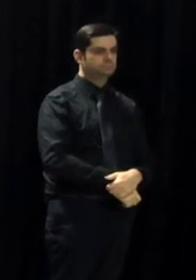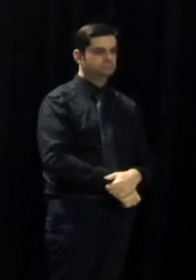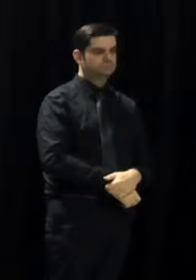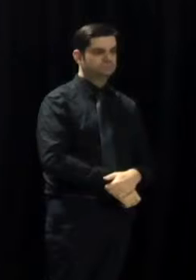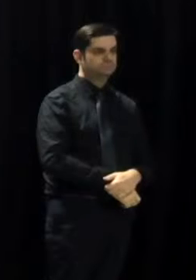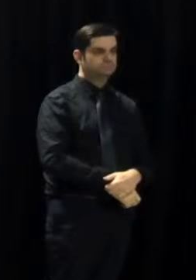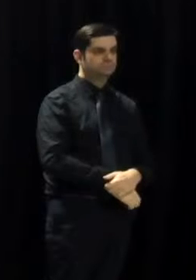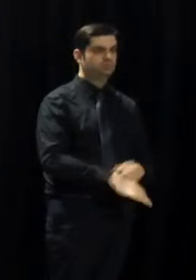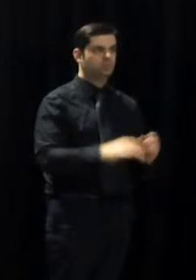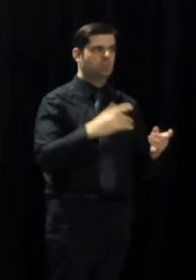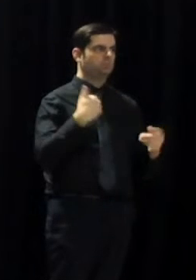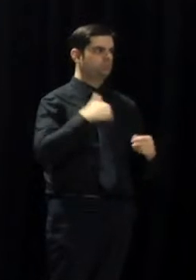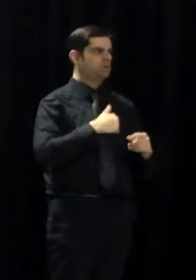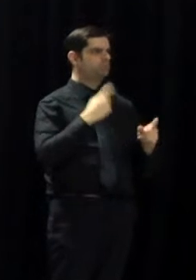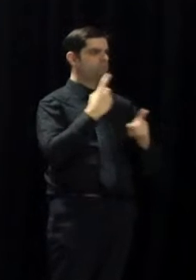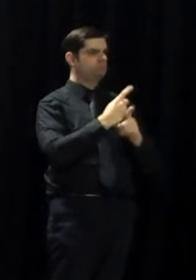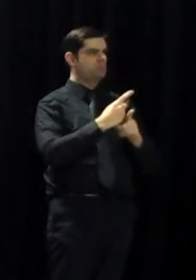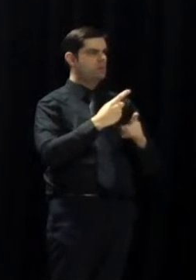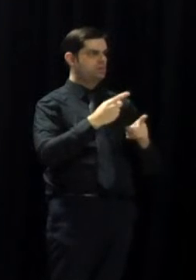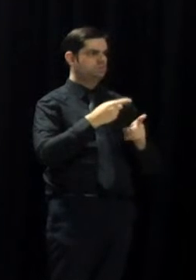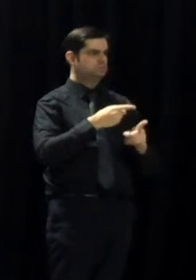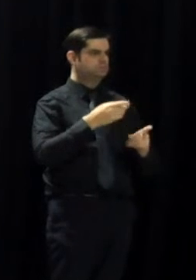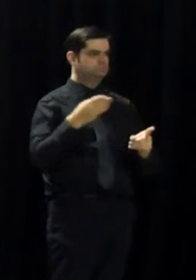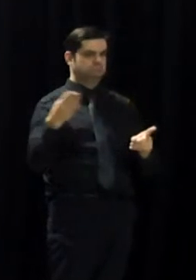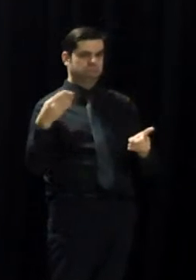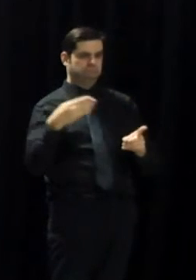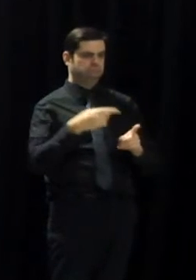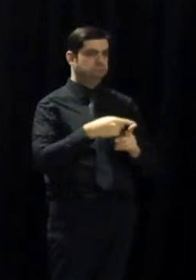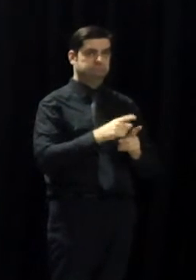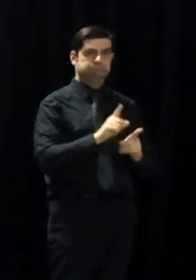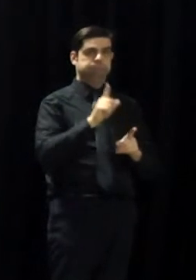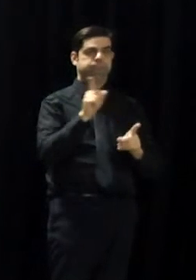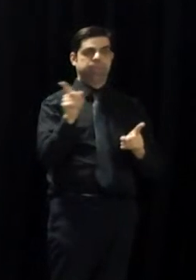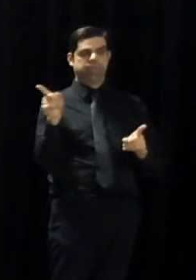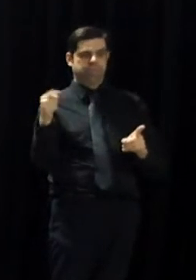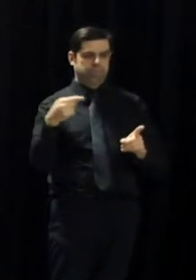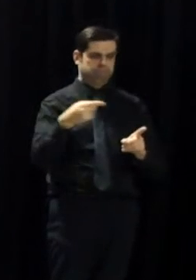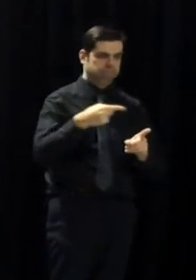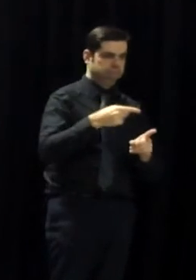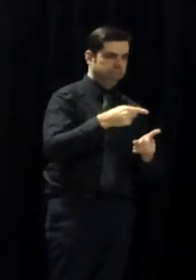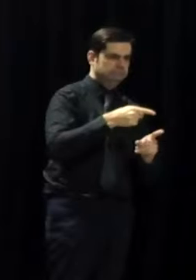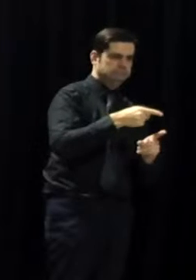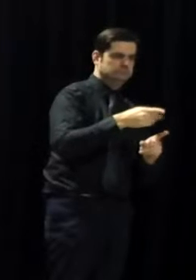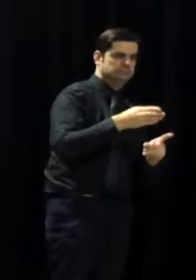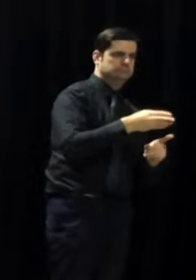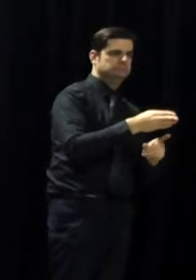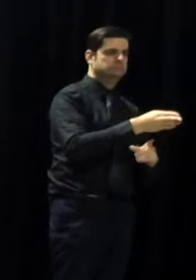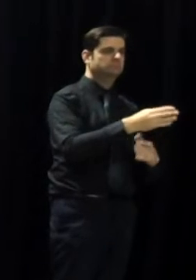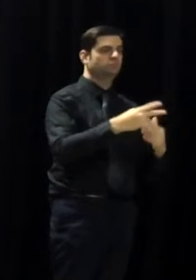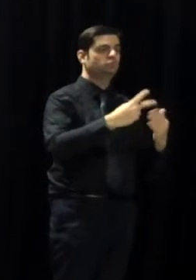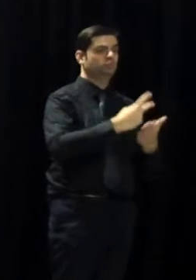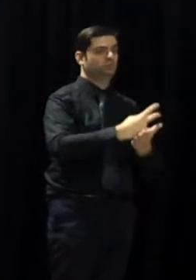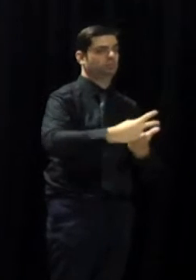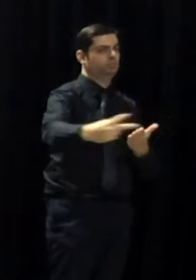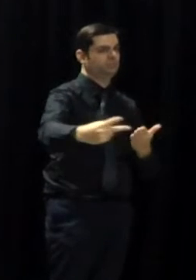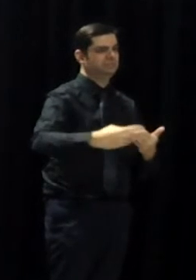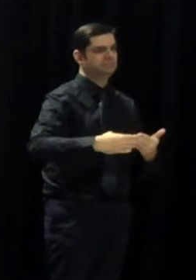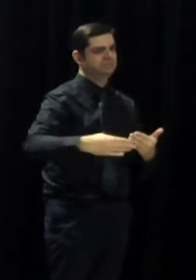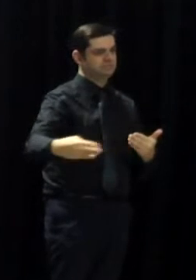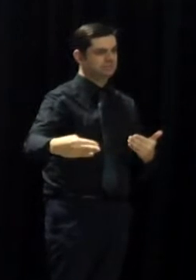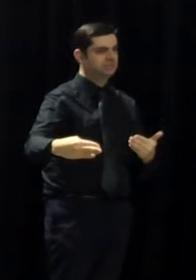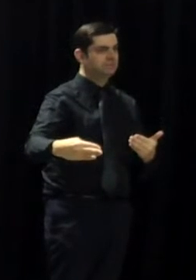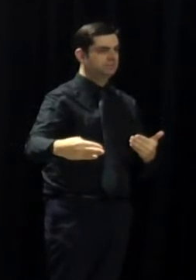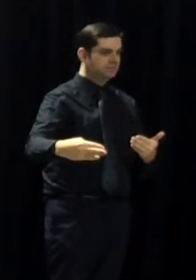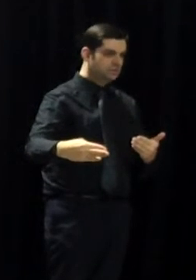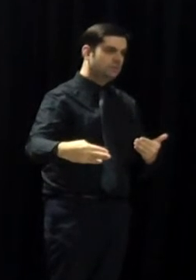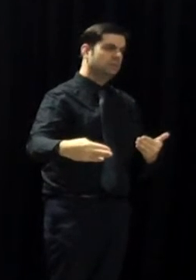are, even though the cases are going in the right direction, the amount of work for us to continue to contain